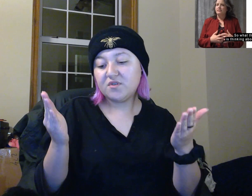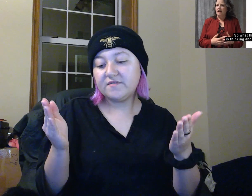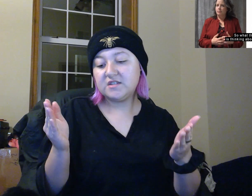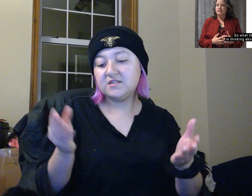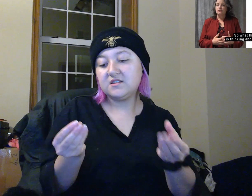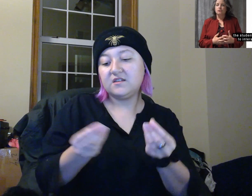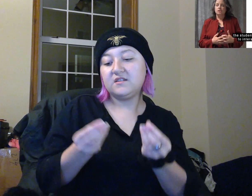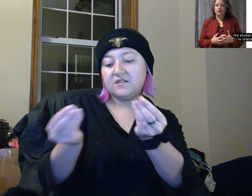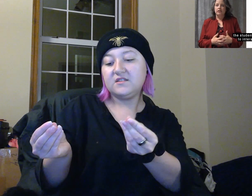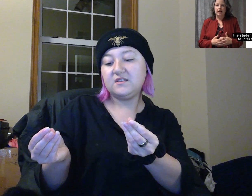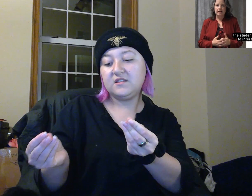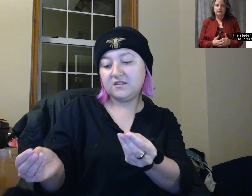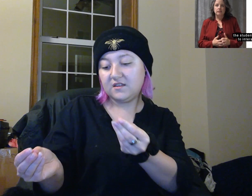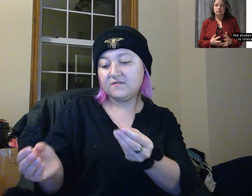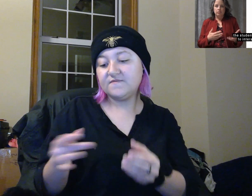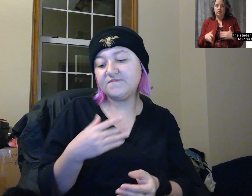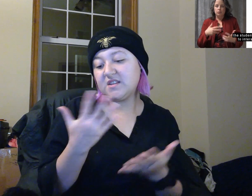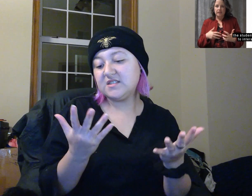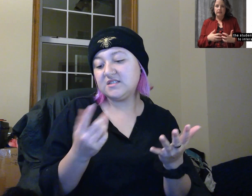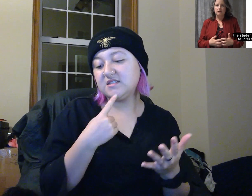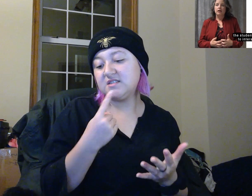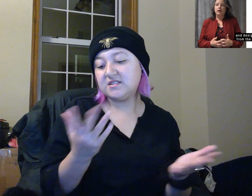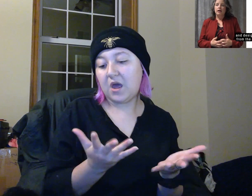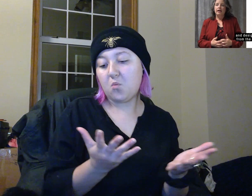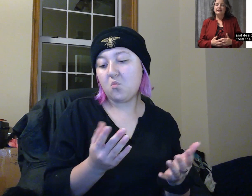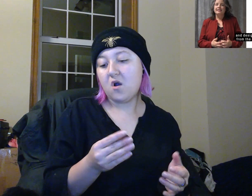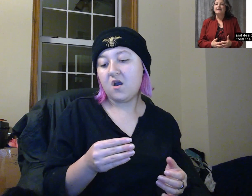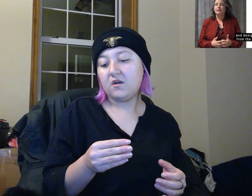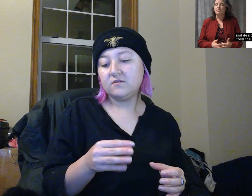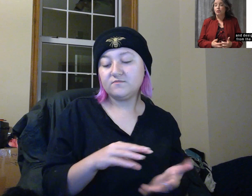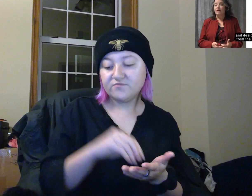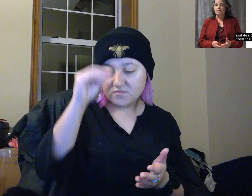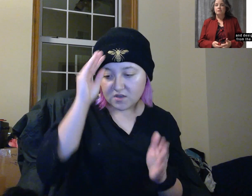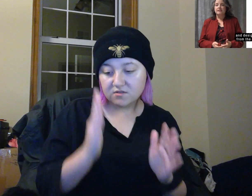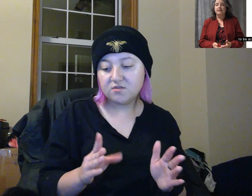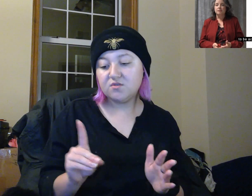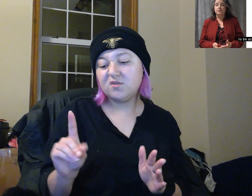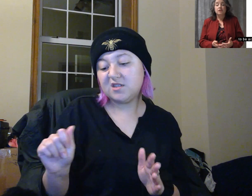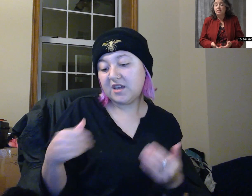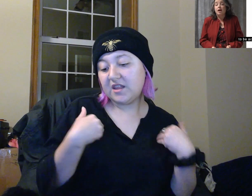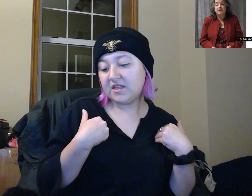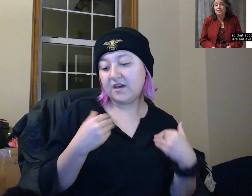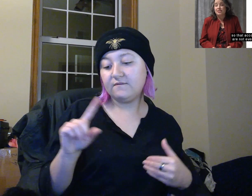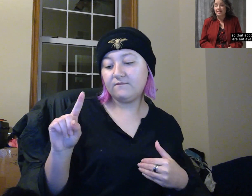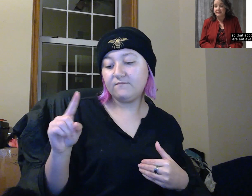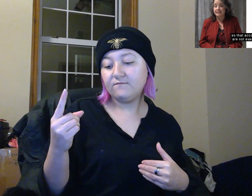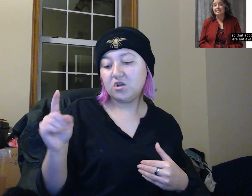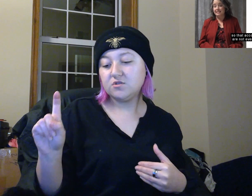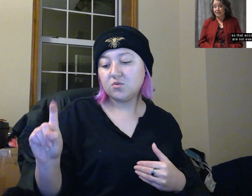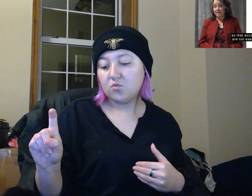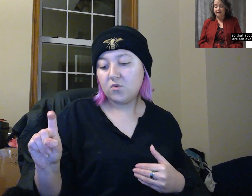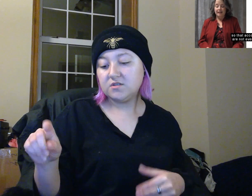about environments that students are going to interact within, and designing them from the ground up to be accessible so that accommodations are not